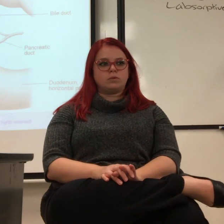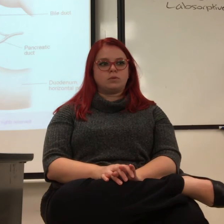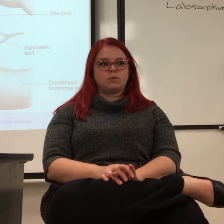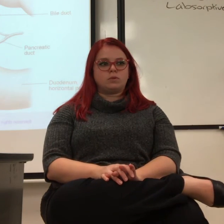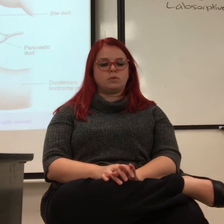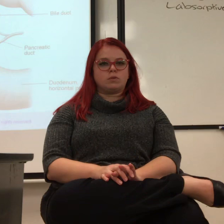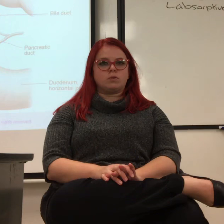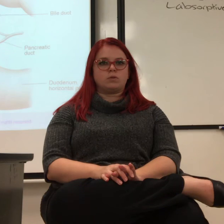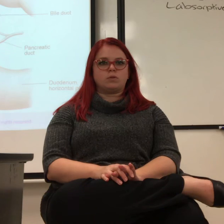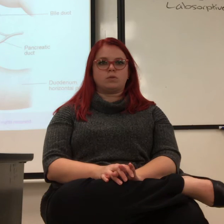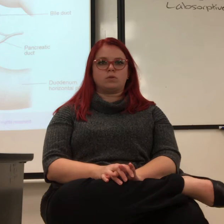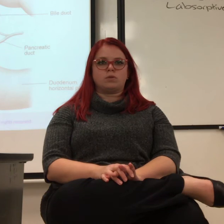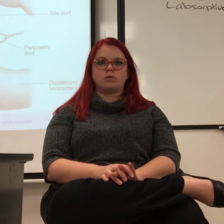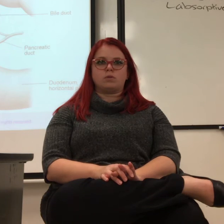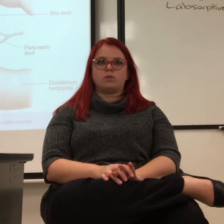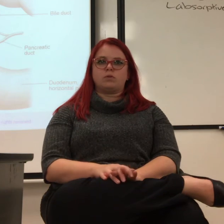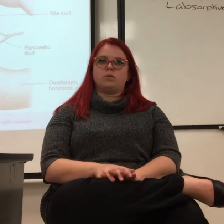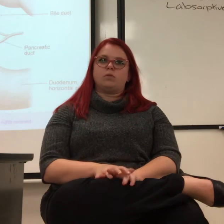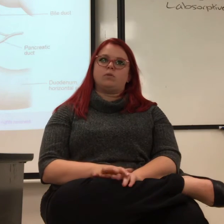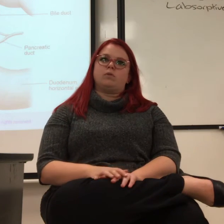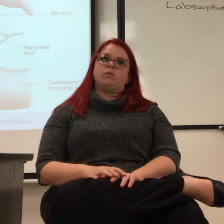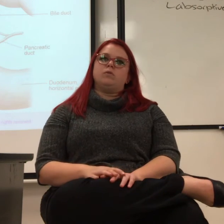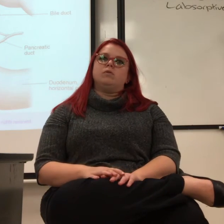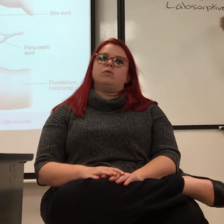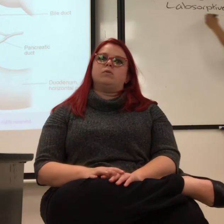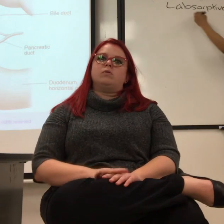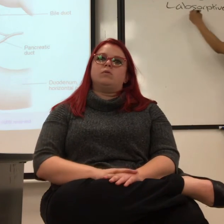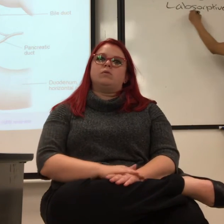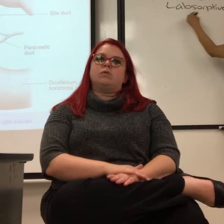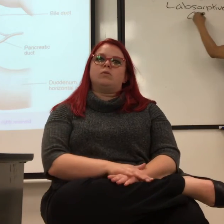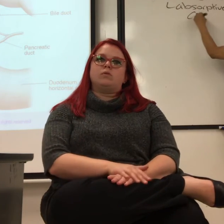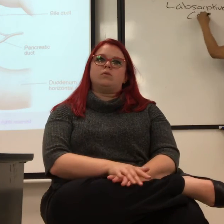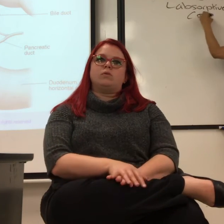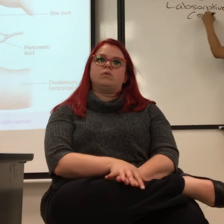I'm writing the absorptive surface concentrates bile.